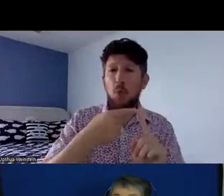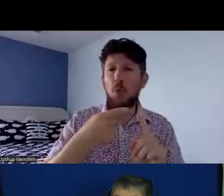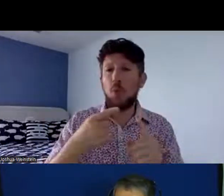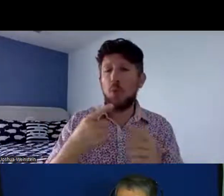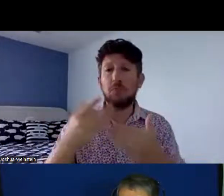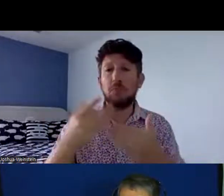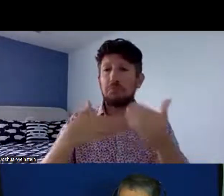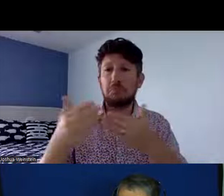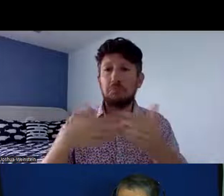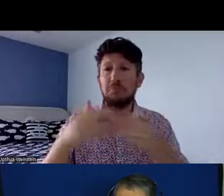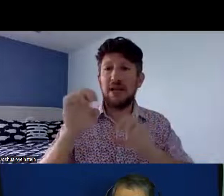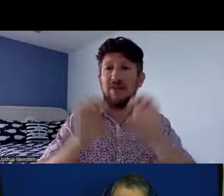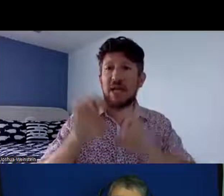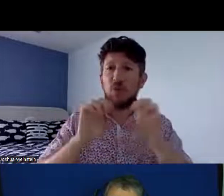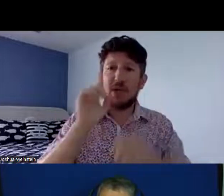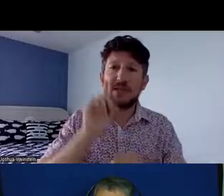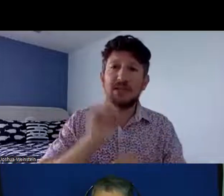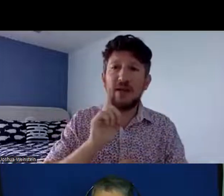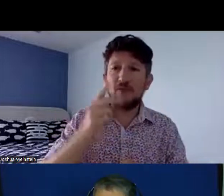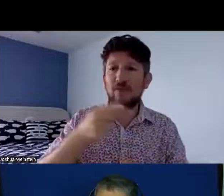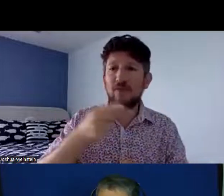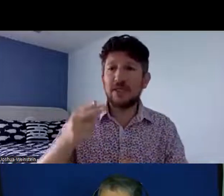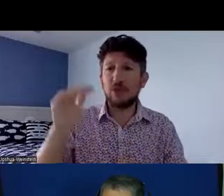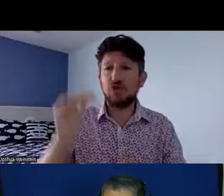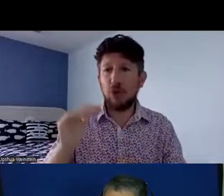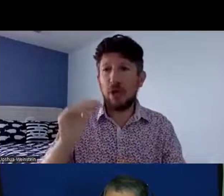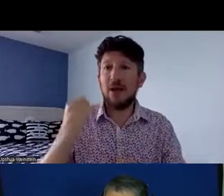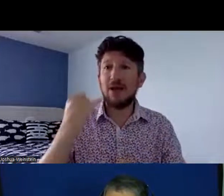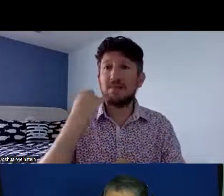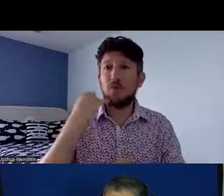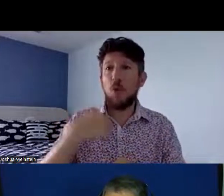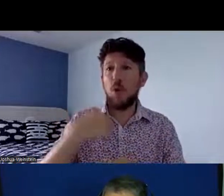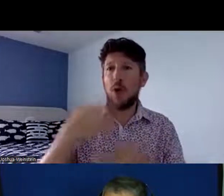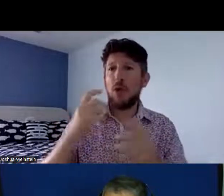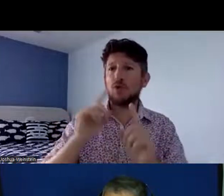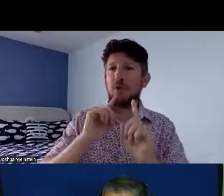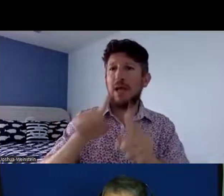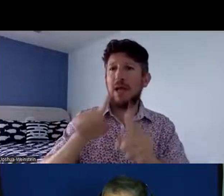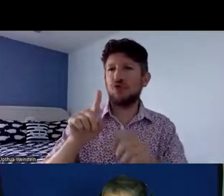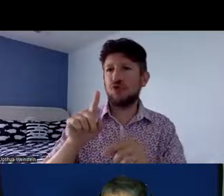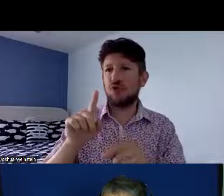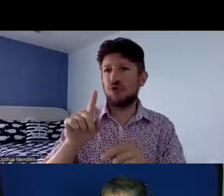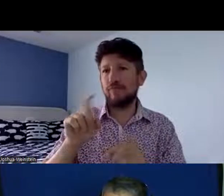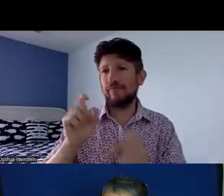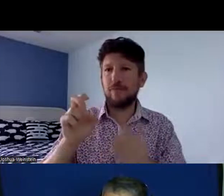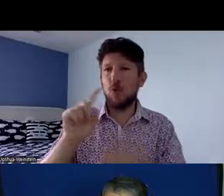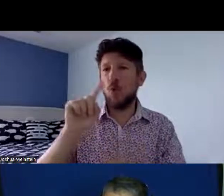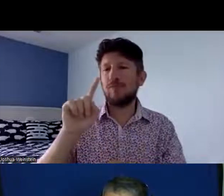Some parts of the evaluation are mandatory, and then we can select other parts as needed. And these are for deaf and hard of hearing